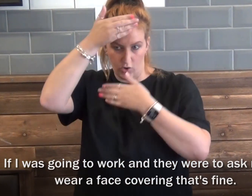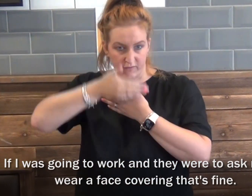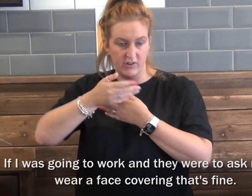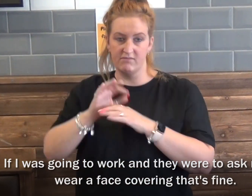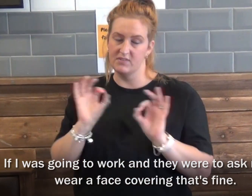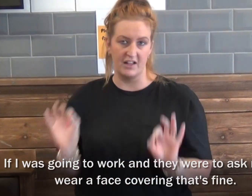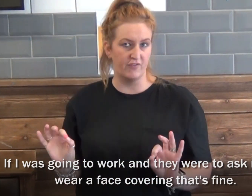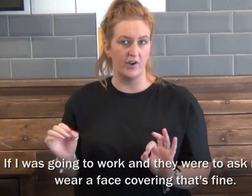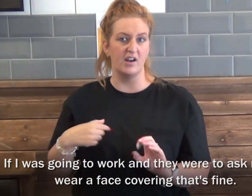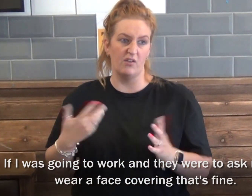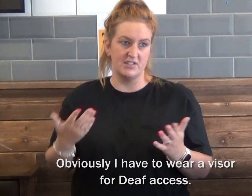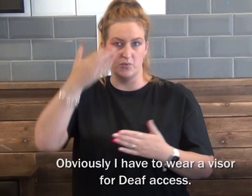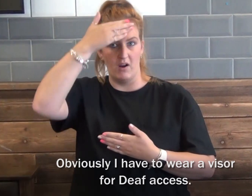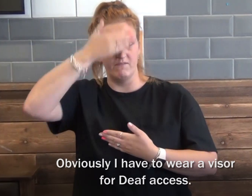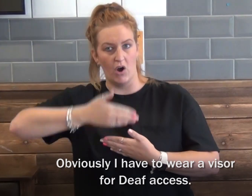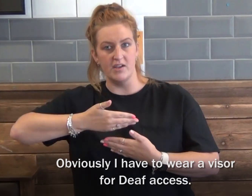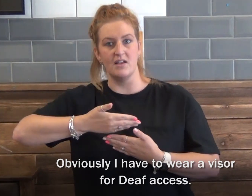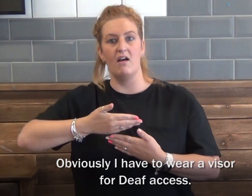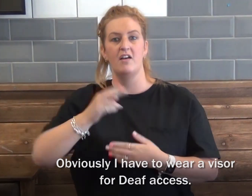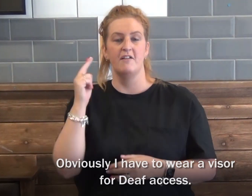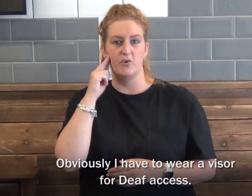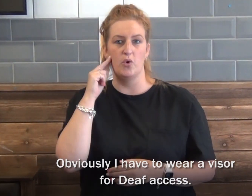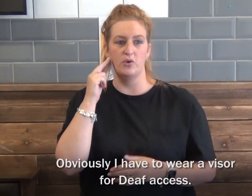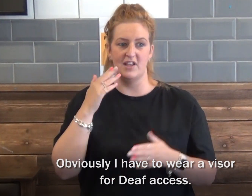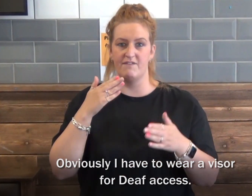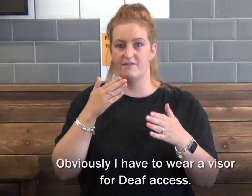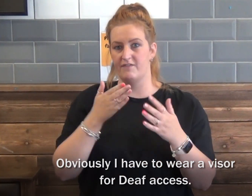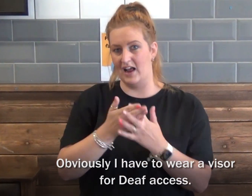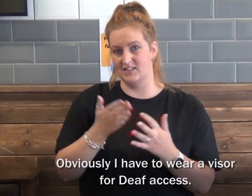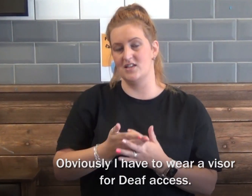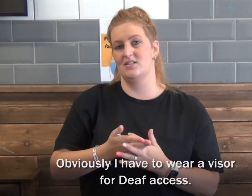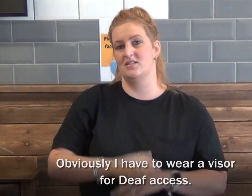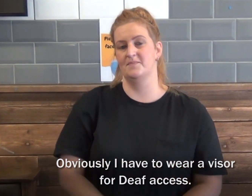covering, that's fine, and obviously I have to wear a visor for deaf access.